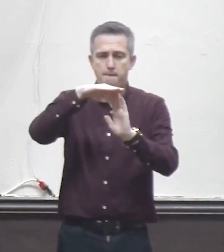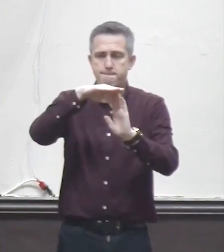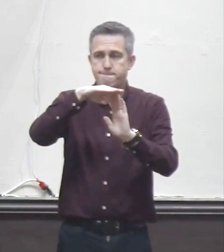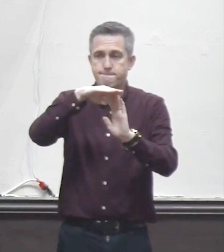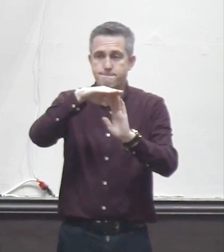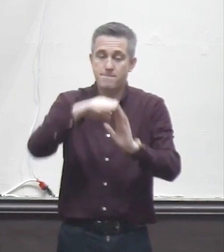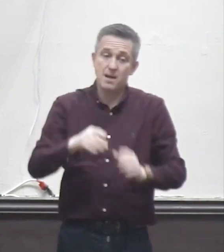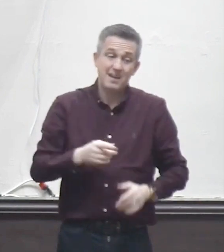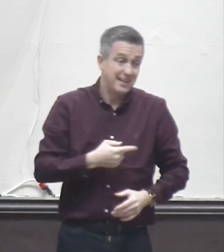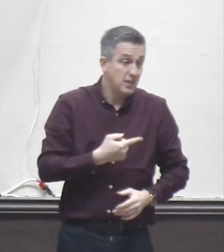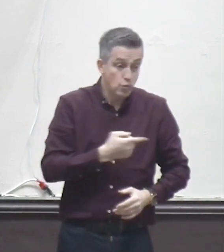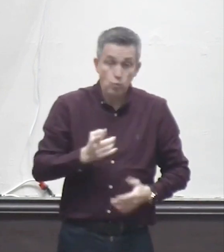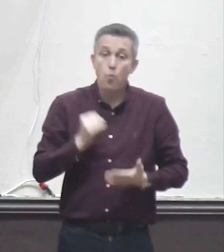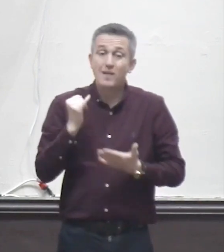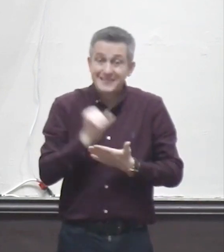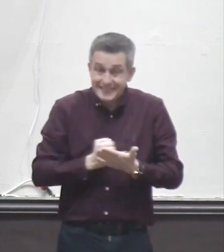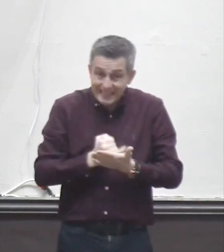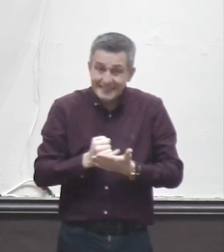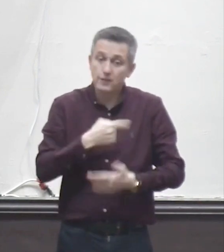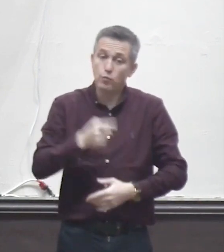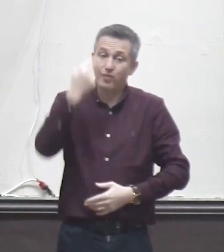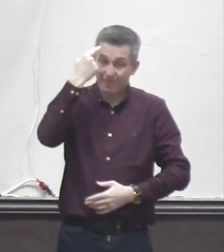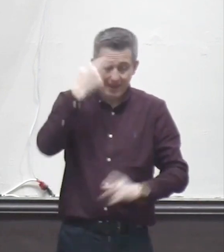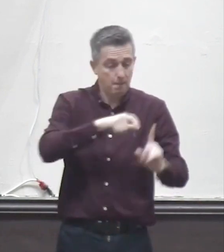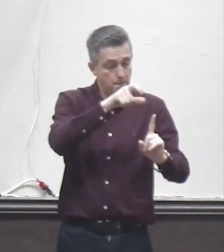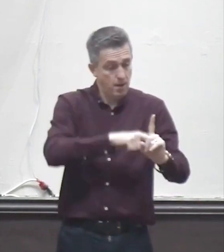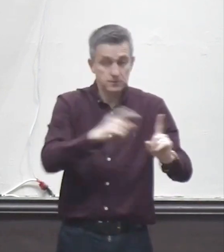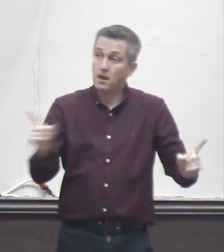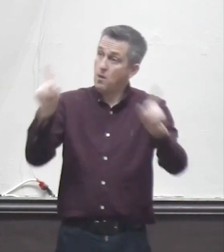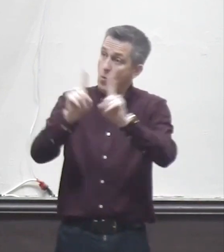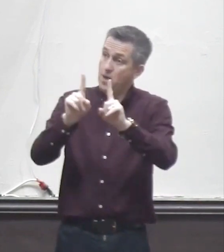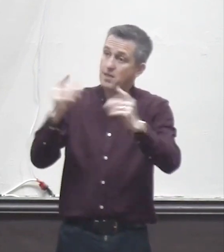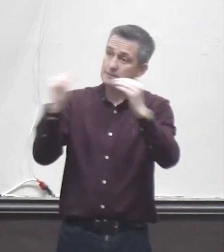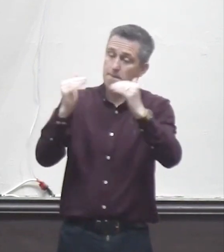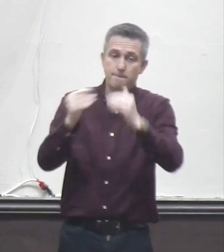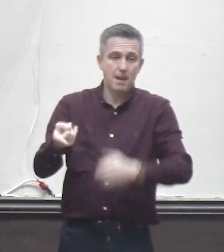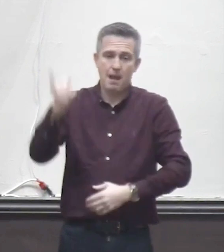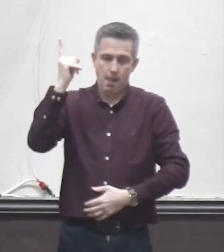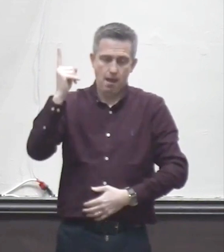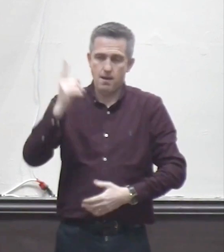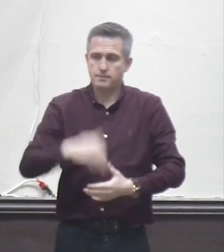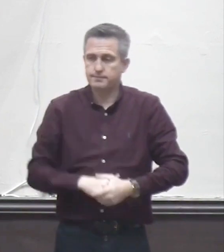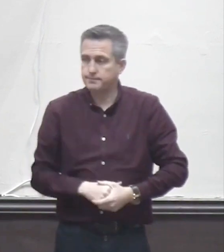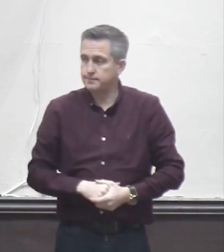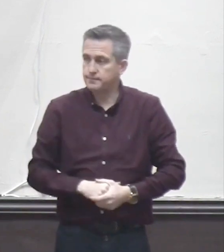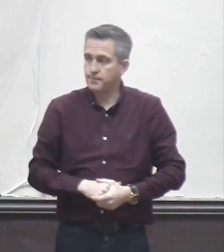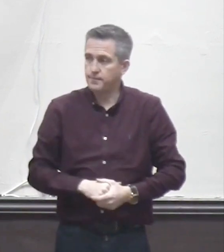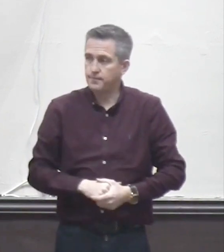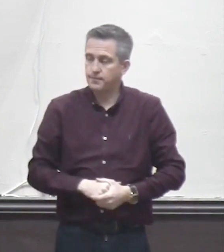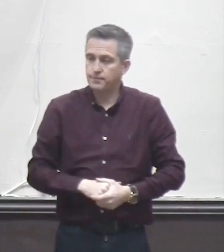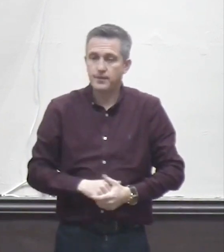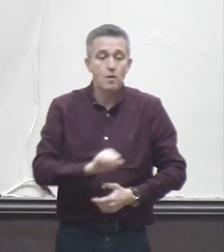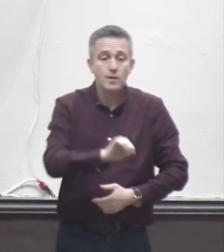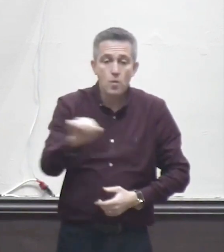the most destructive sin in your life that you could carry out. In the same sense, when it comes to